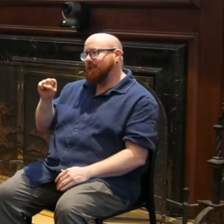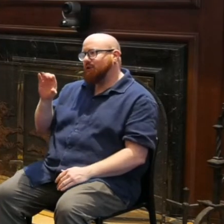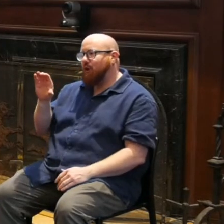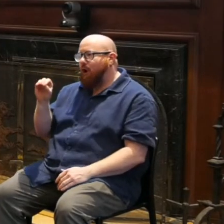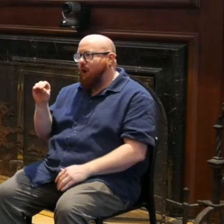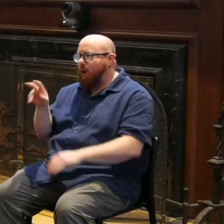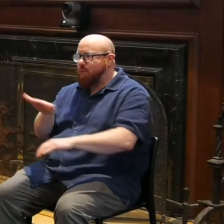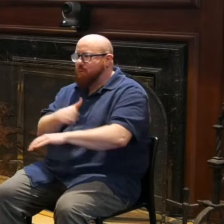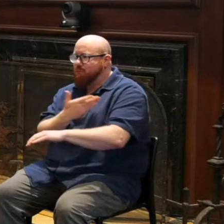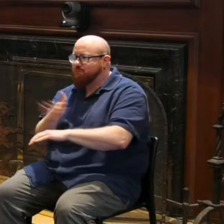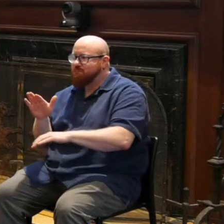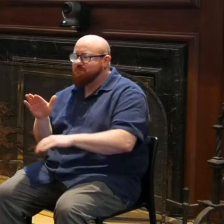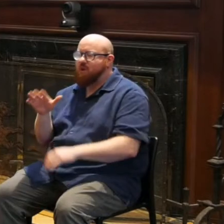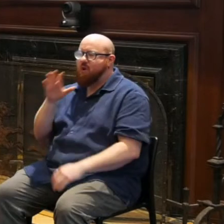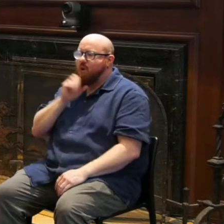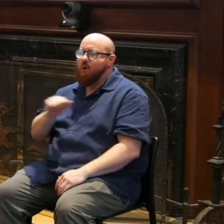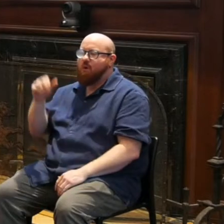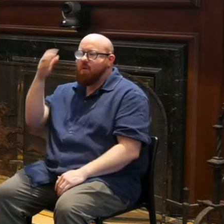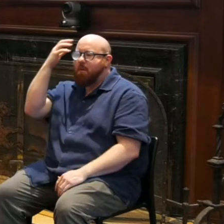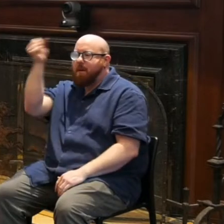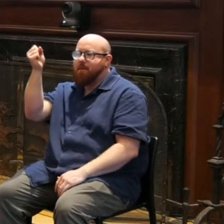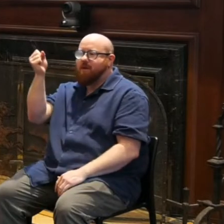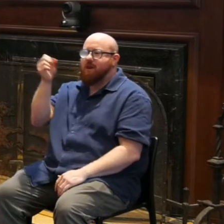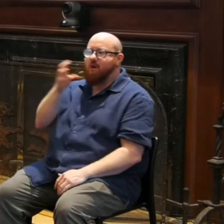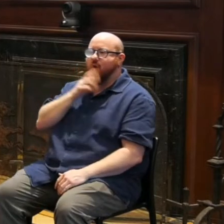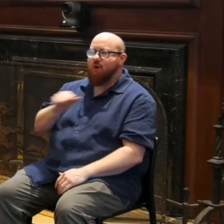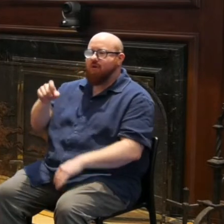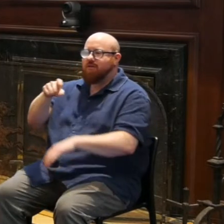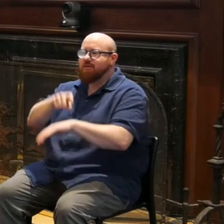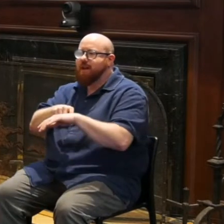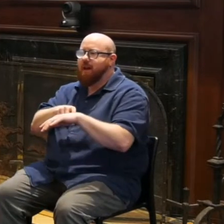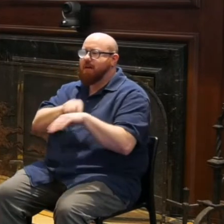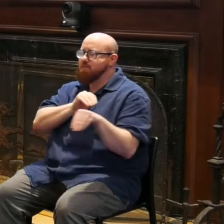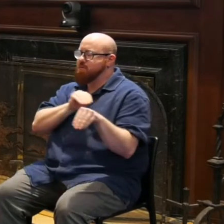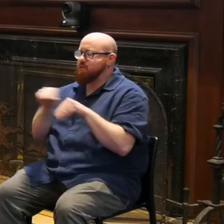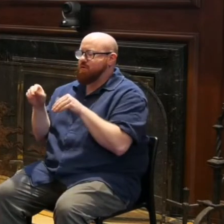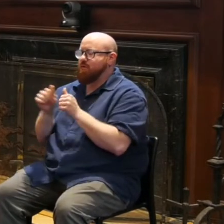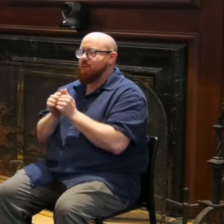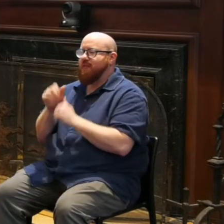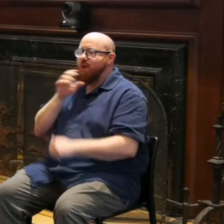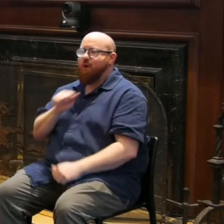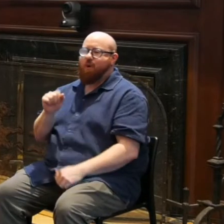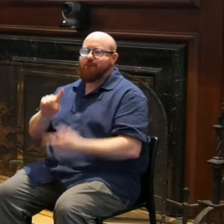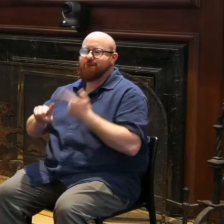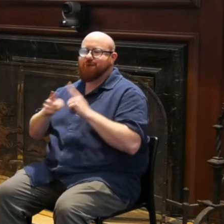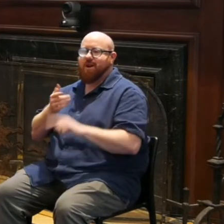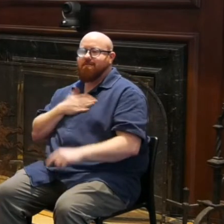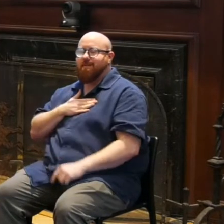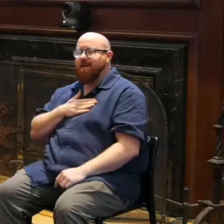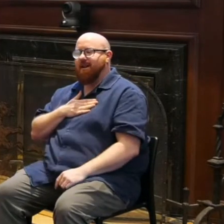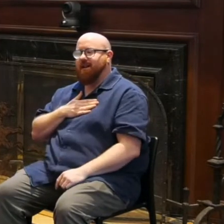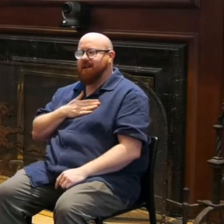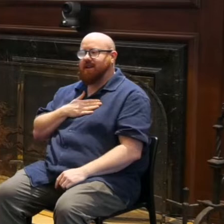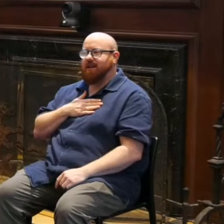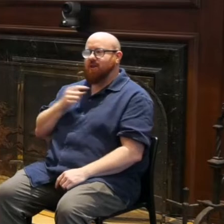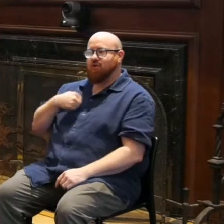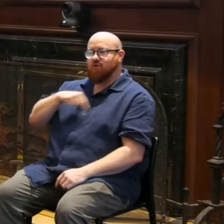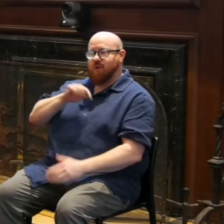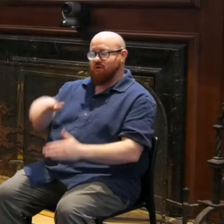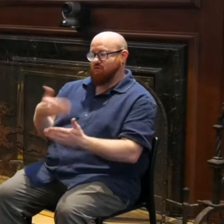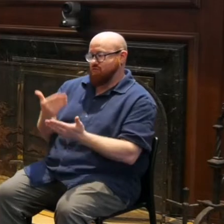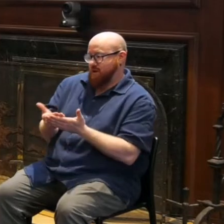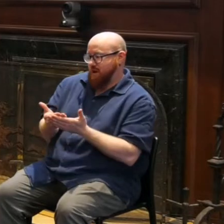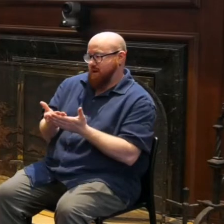old times, grooving with an old friend of mine. By the time we reached Michael Junction, the old